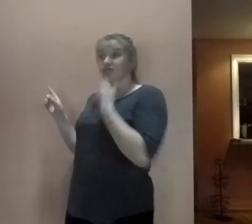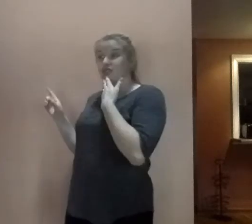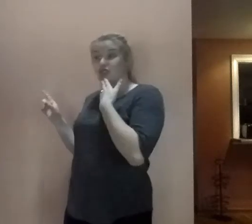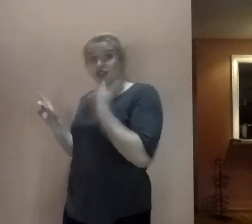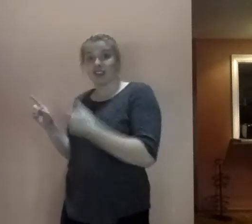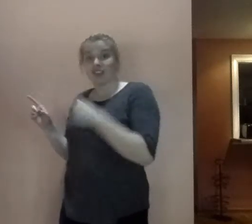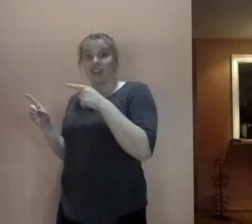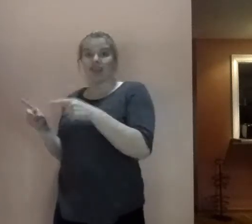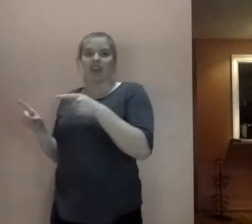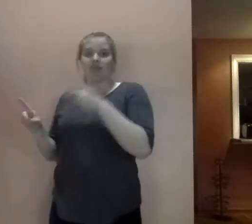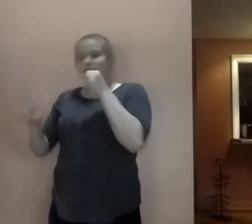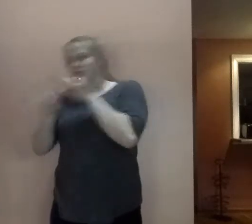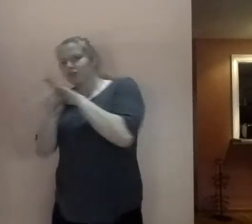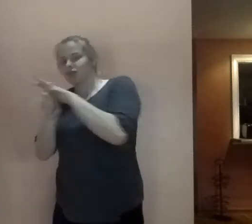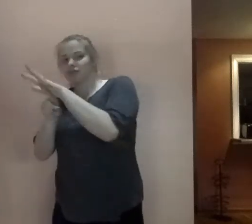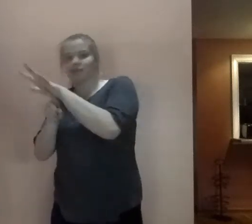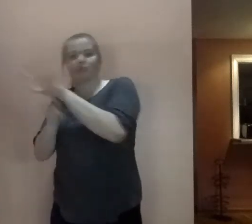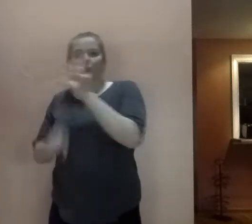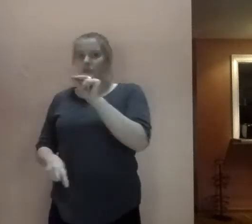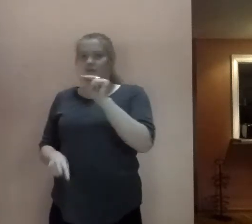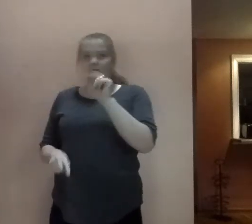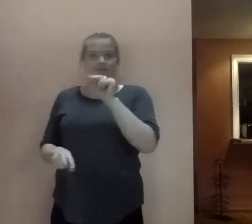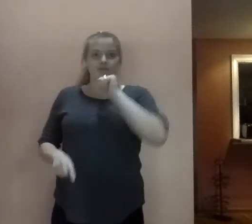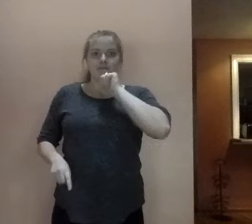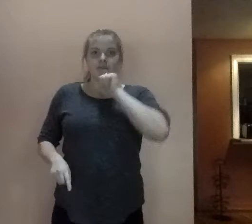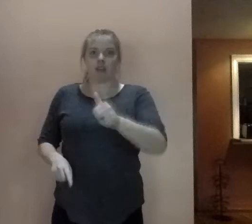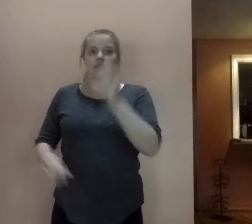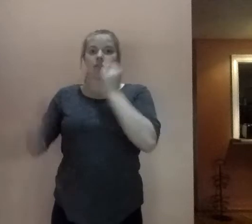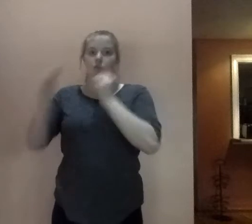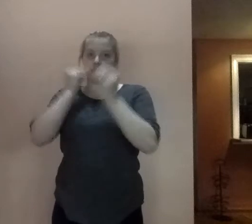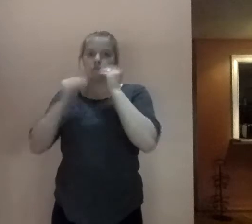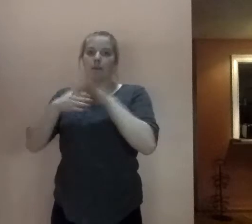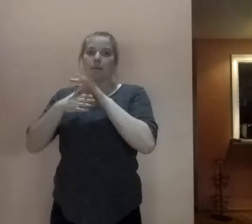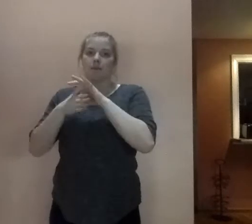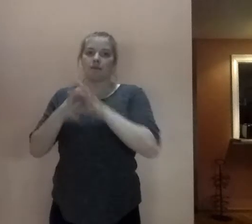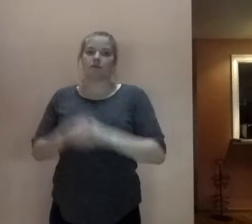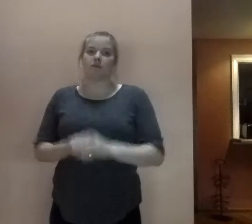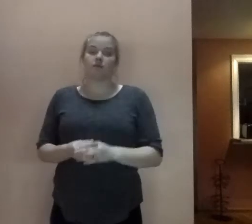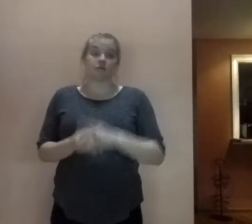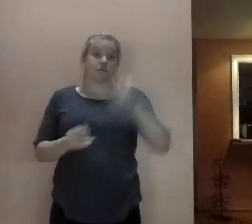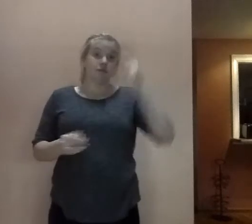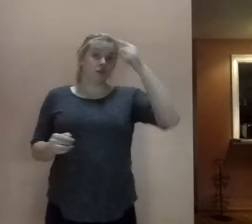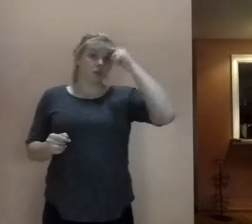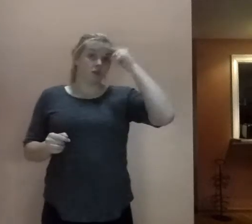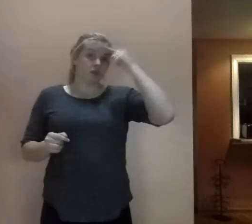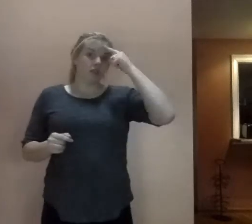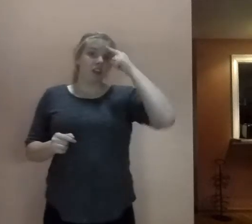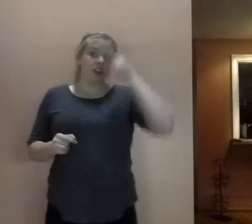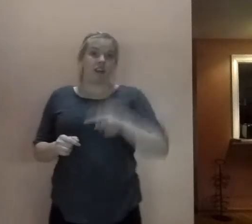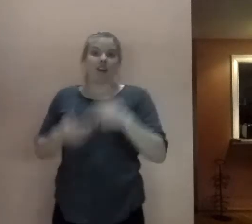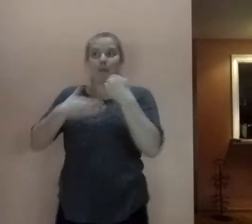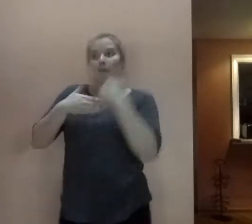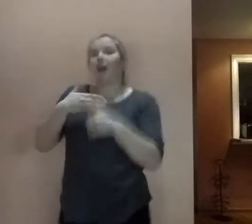it. Renowned weight loss bariatric surgeon Dr. Garth Davis, though, agreed. Everyone thinks that you get diabetic because of carbs. They did a huge study in that EPIC